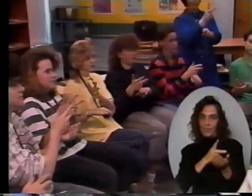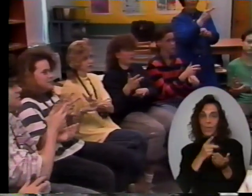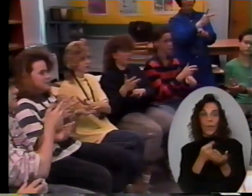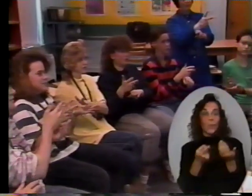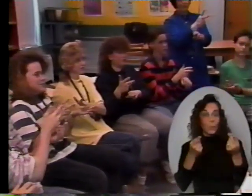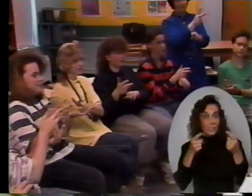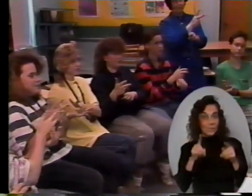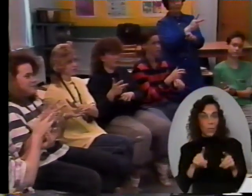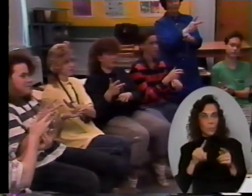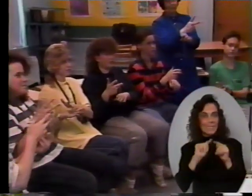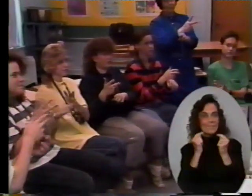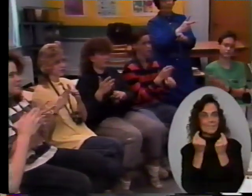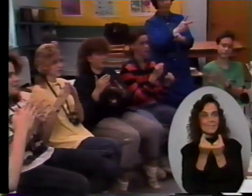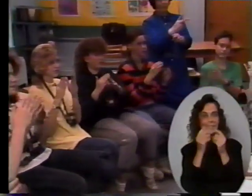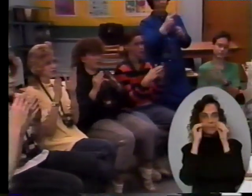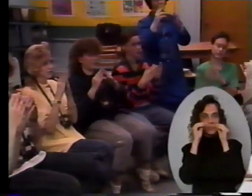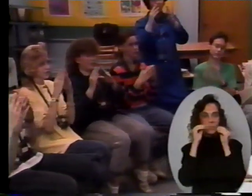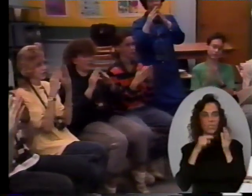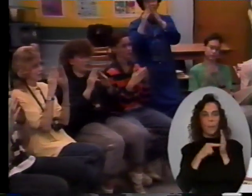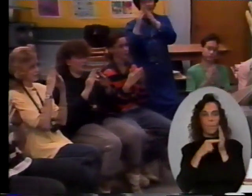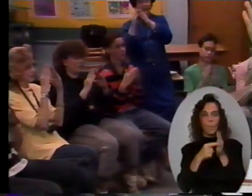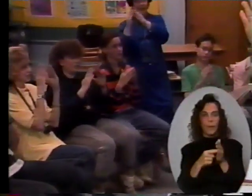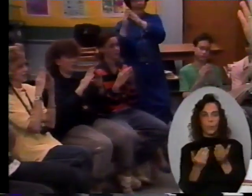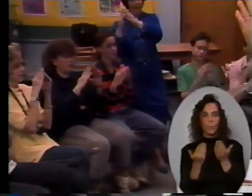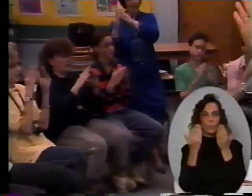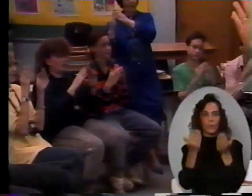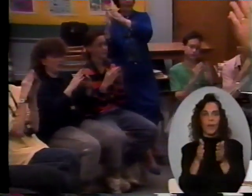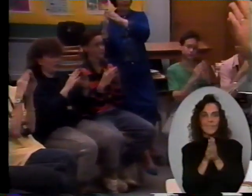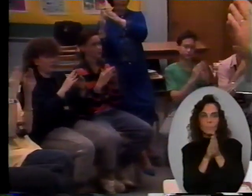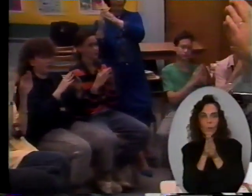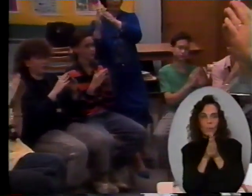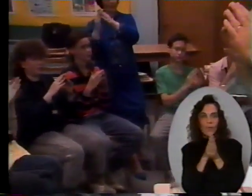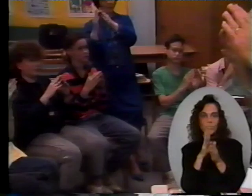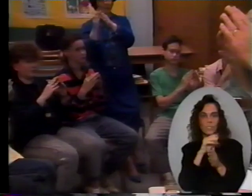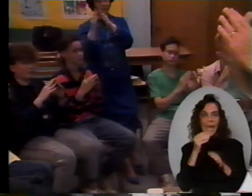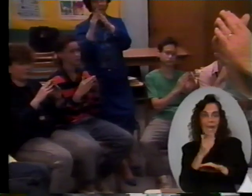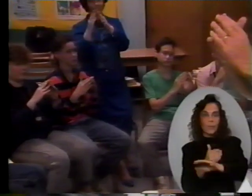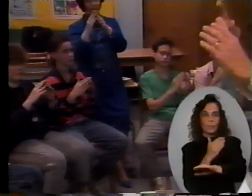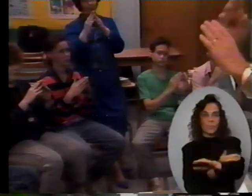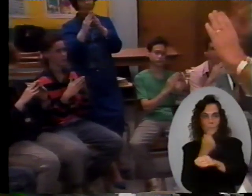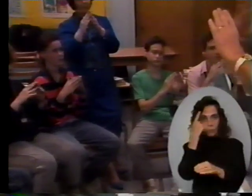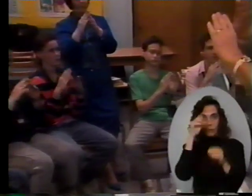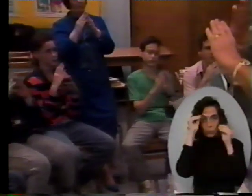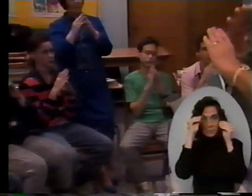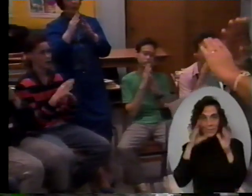model provides motivation and enrichment for teacher and student alike.